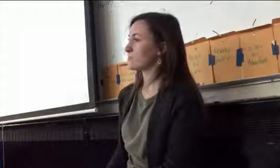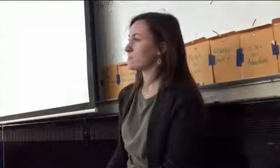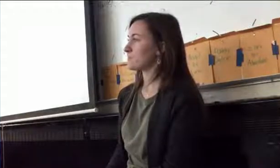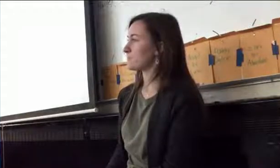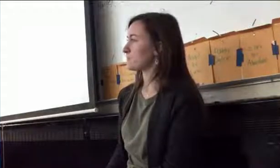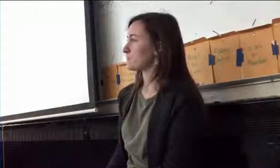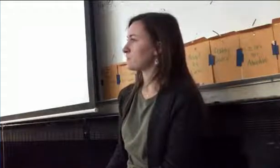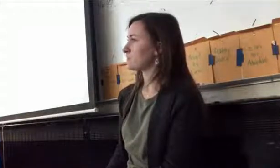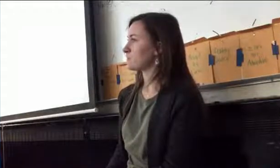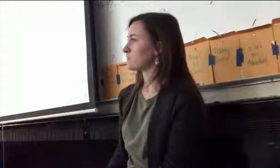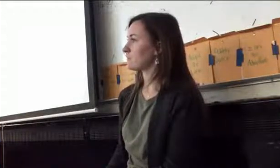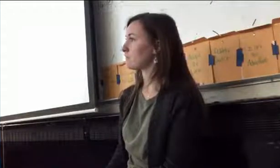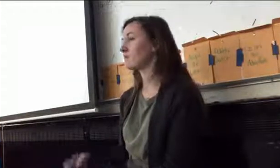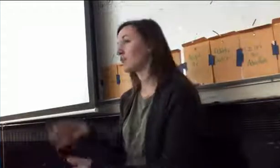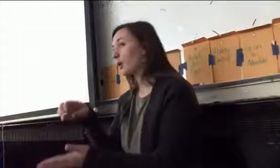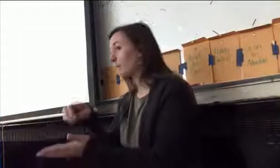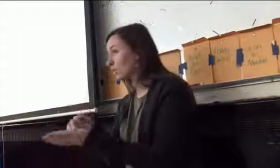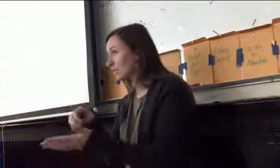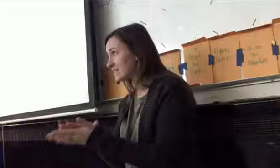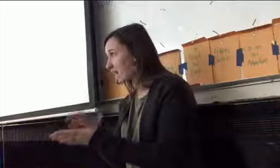Writing it down.